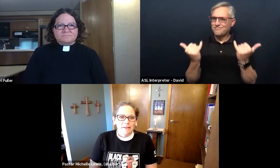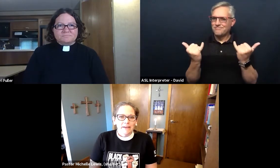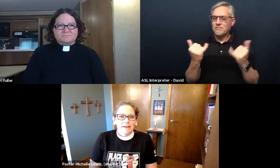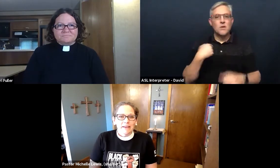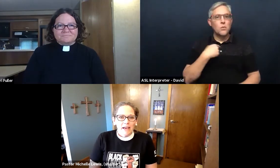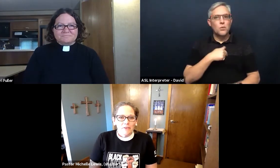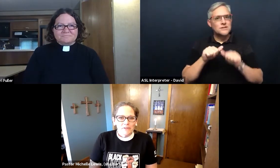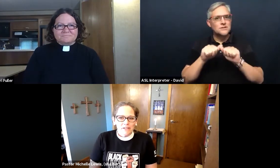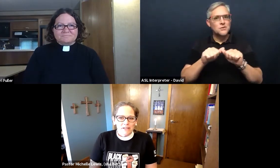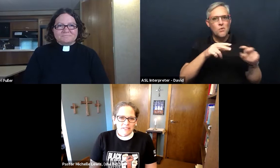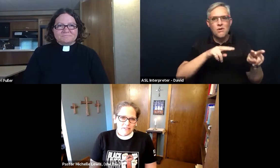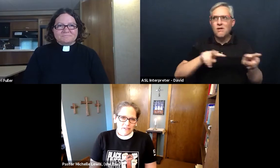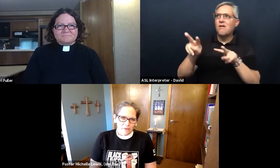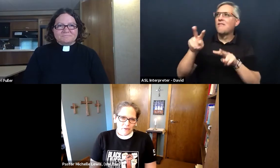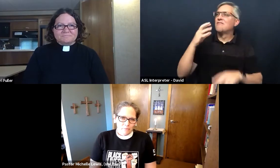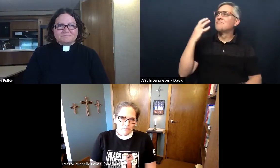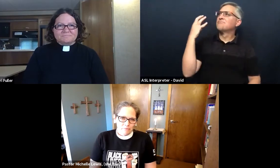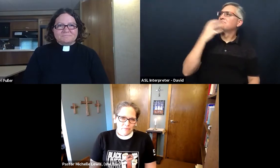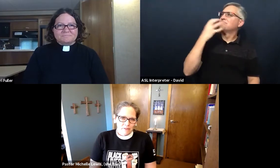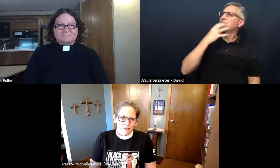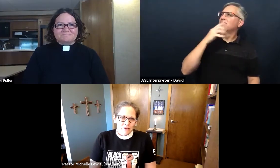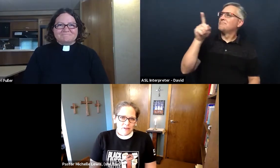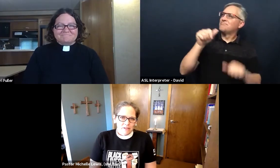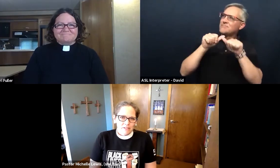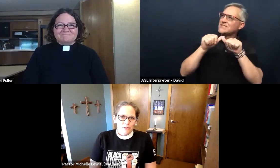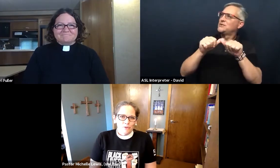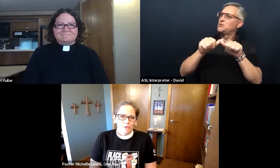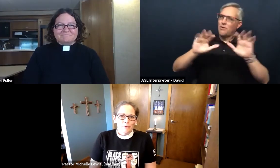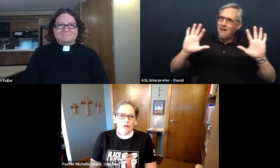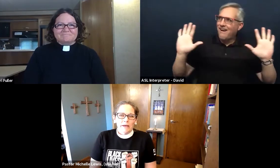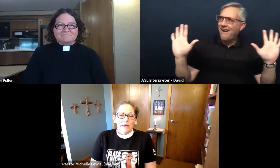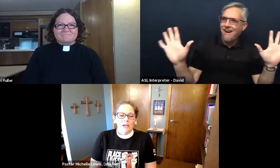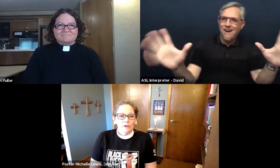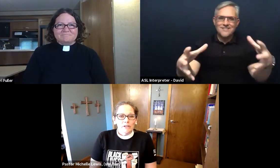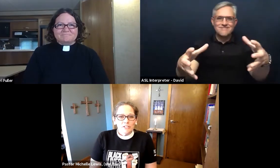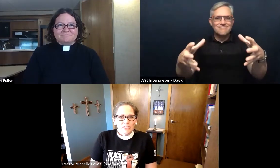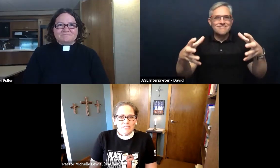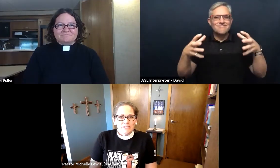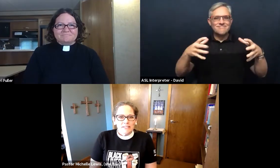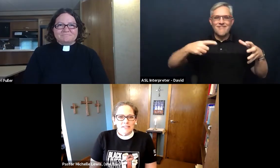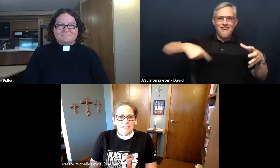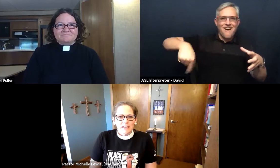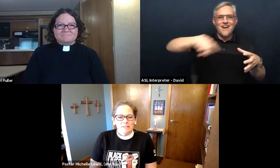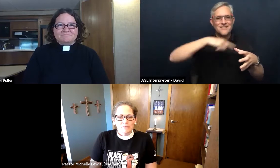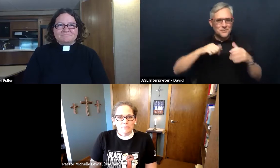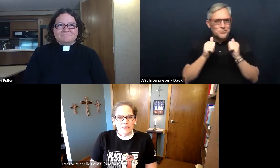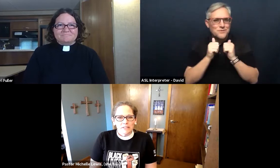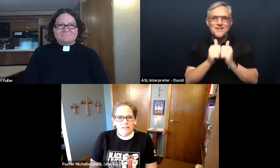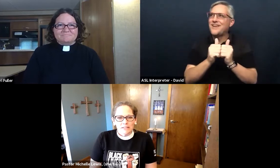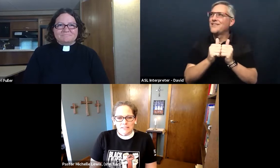gathers us together to encourage us and to lead us